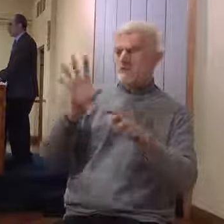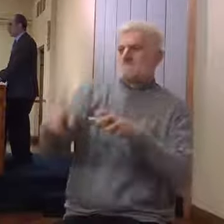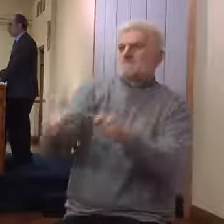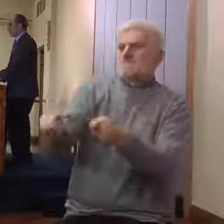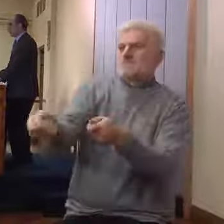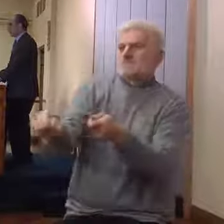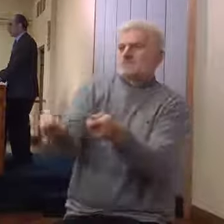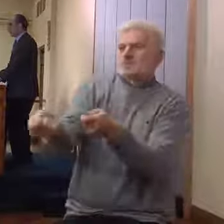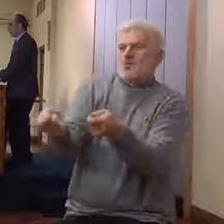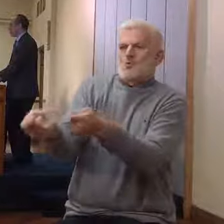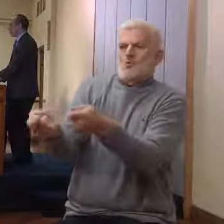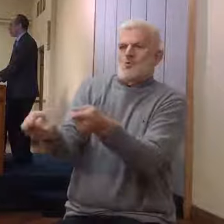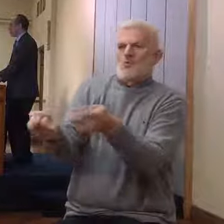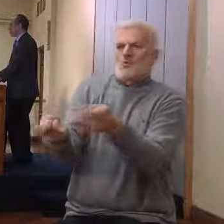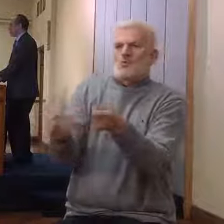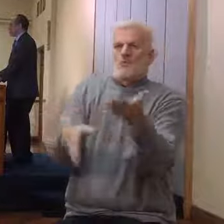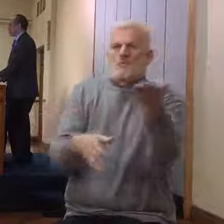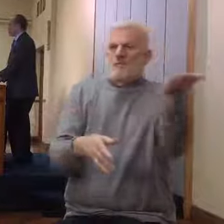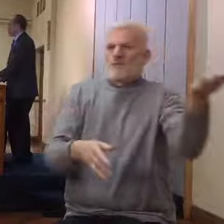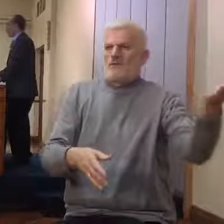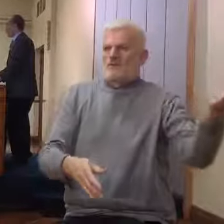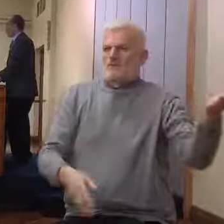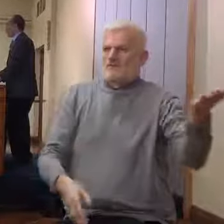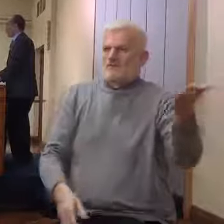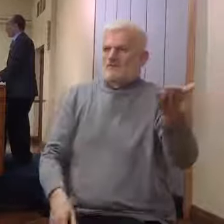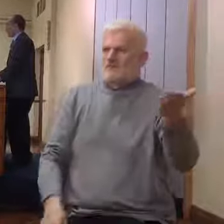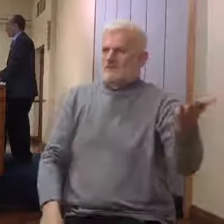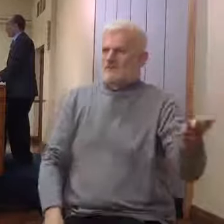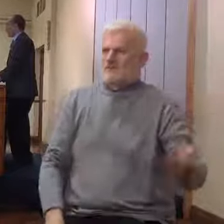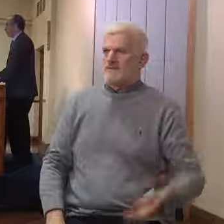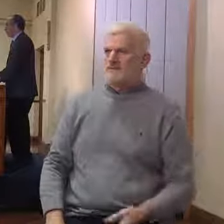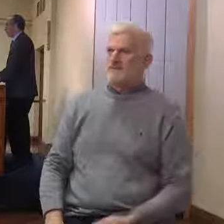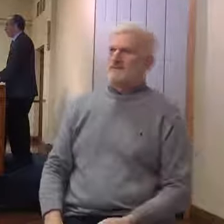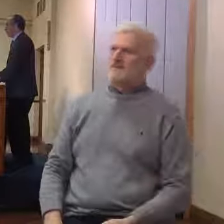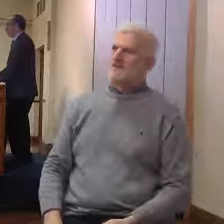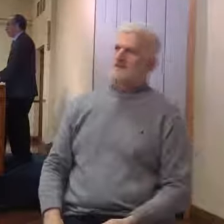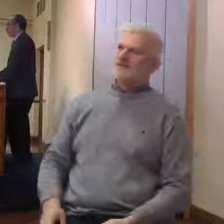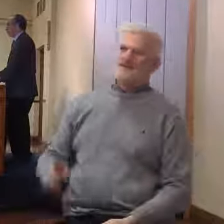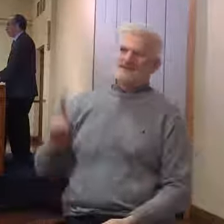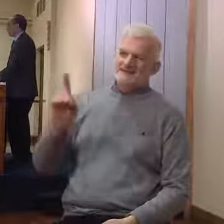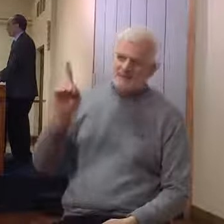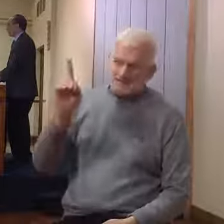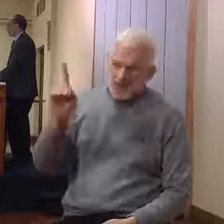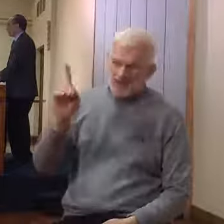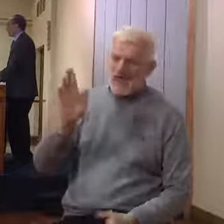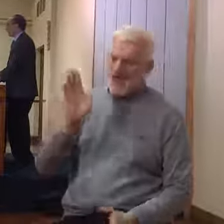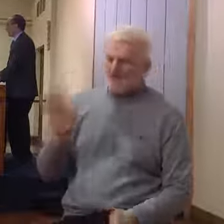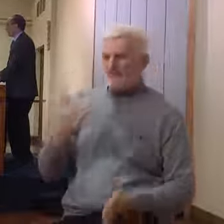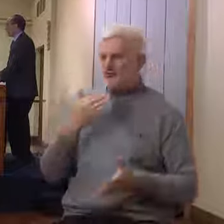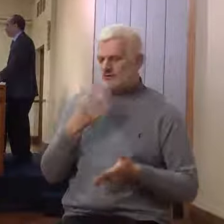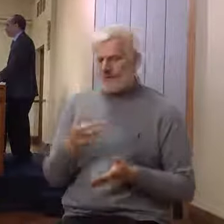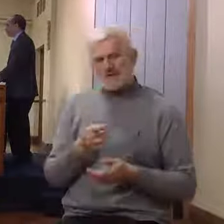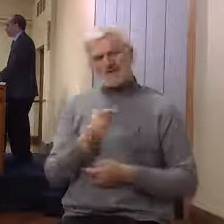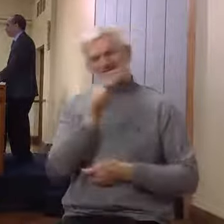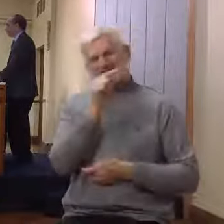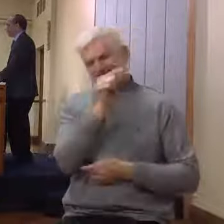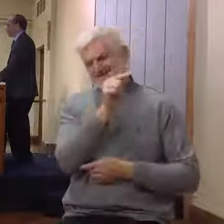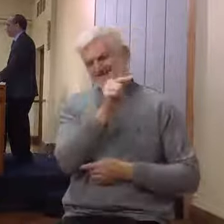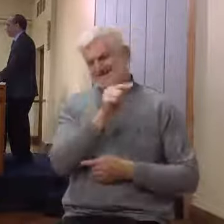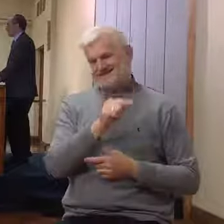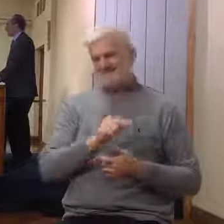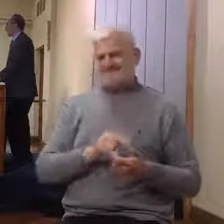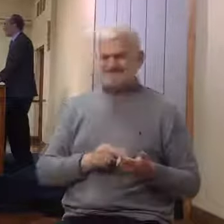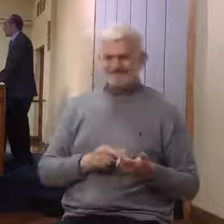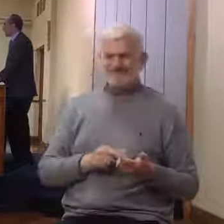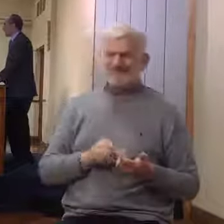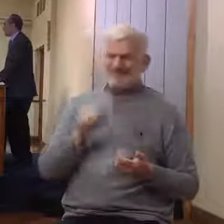from the beginning, I have to say, with all their weaknesses and with all their wickedness, it is better to